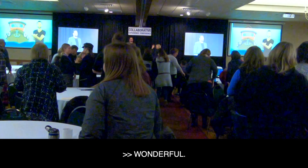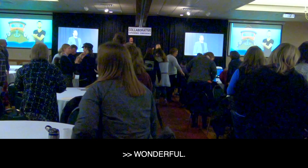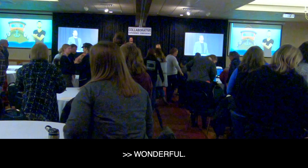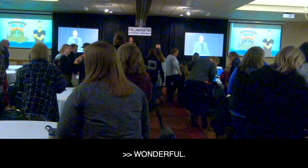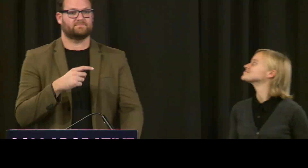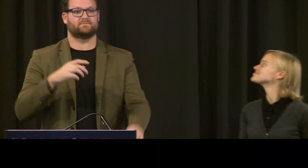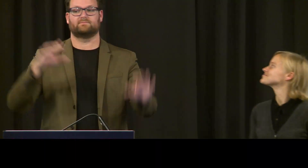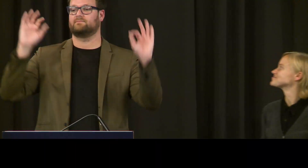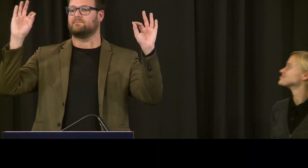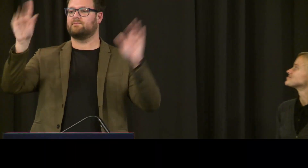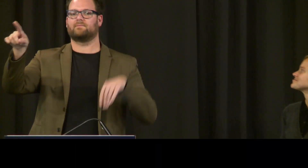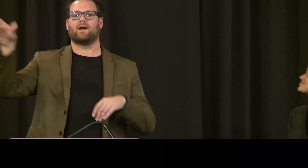Wonderful.